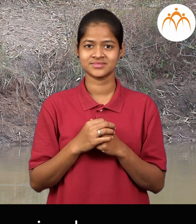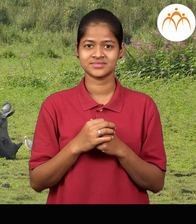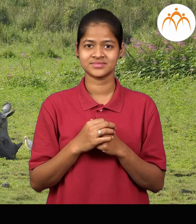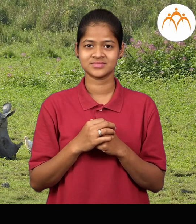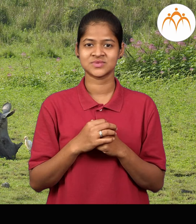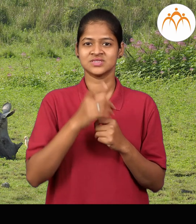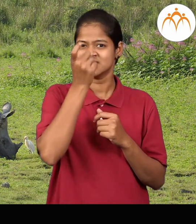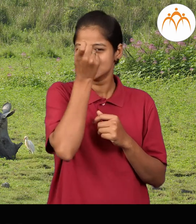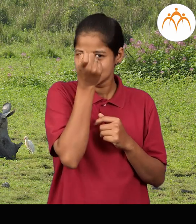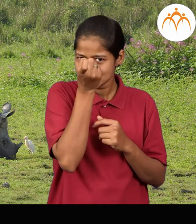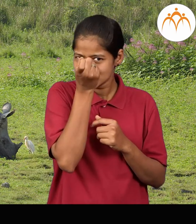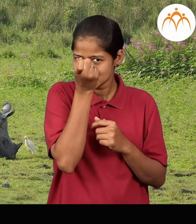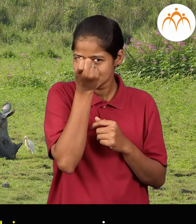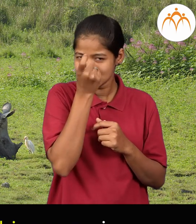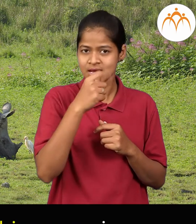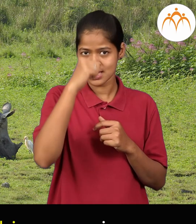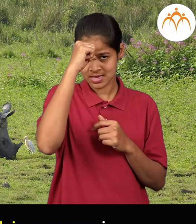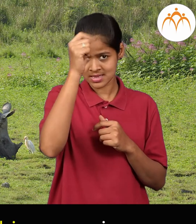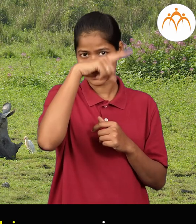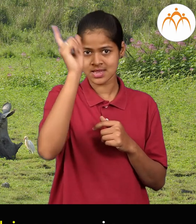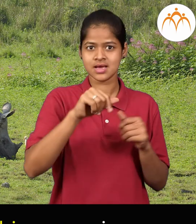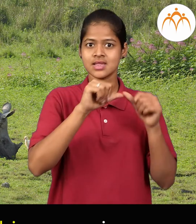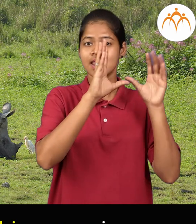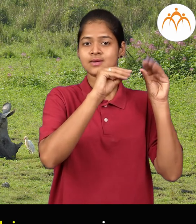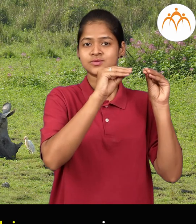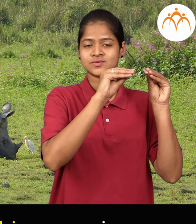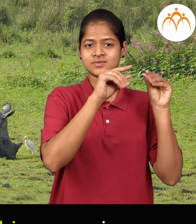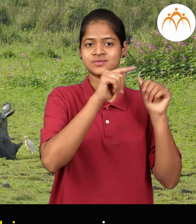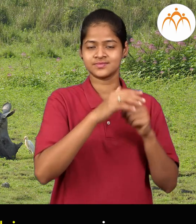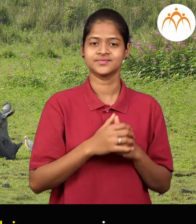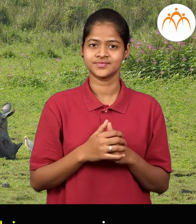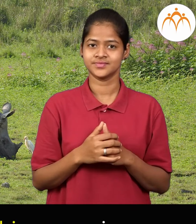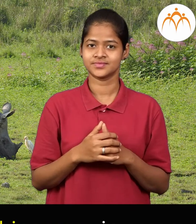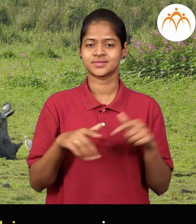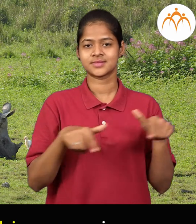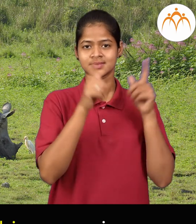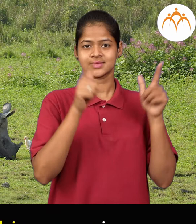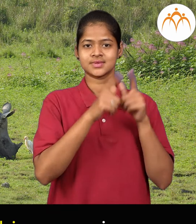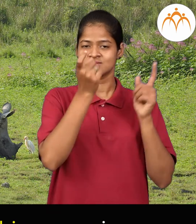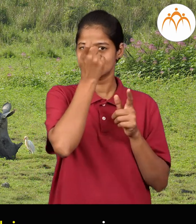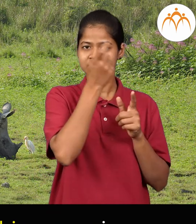Rhinoceros. India has a sanctuary for Rhinoceros in Assam.